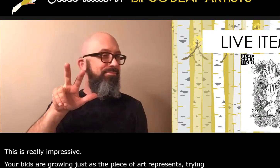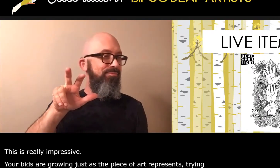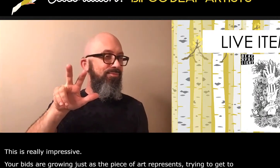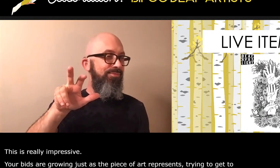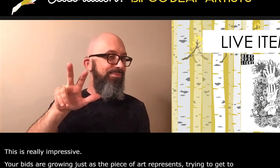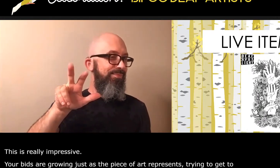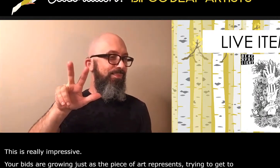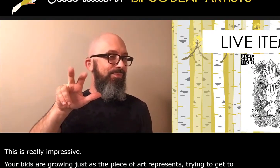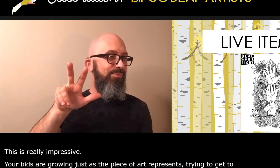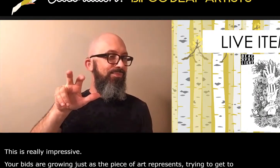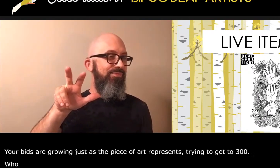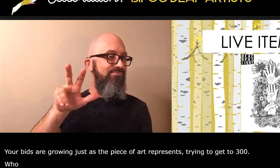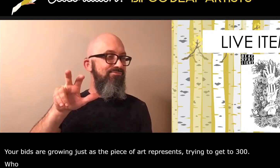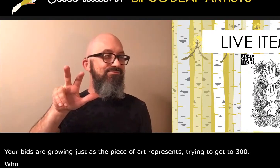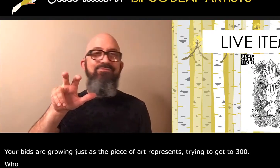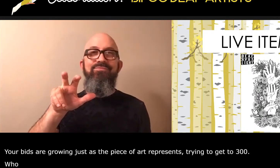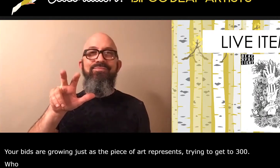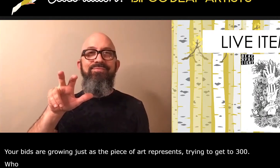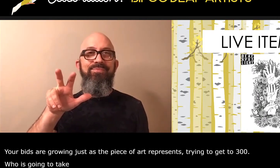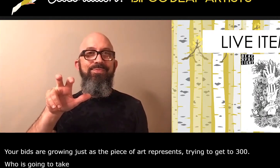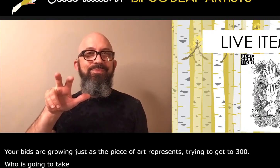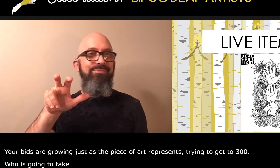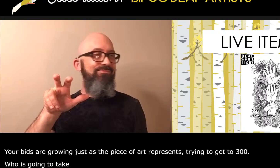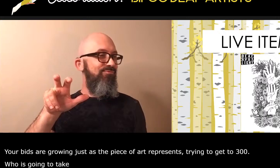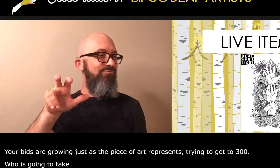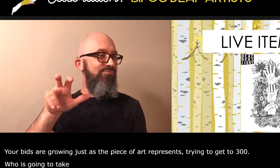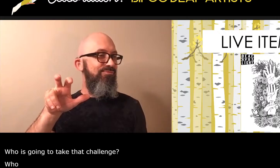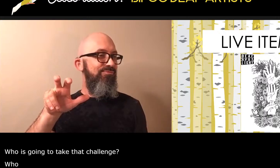that challenge? Who's going to get us there?